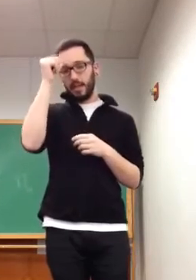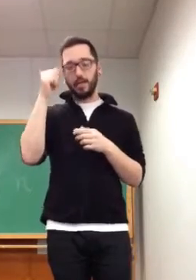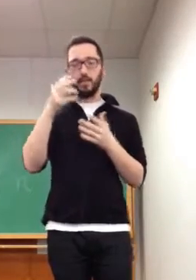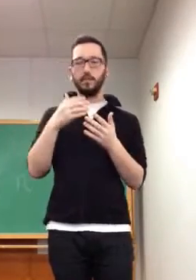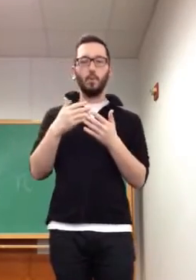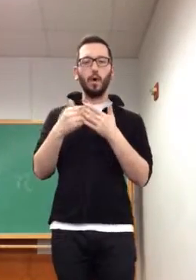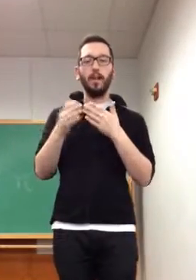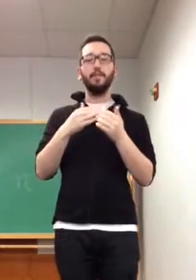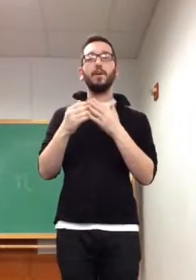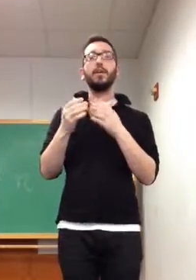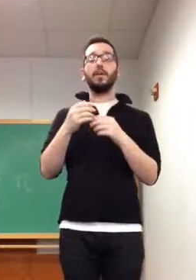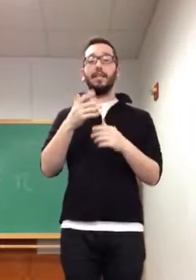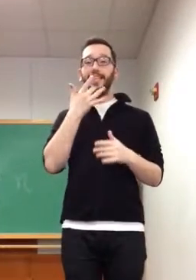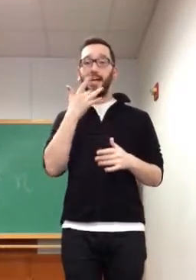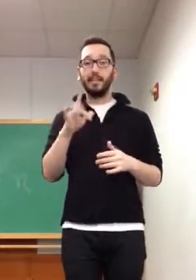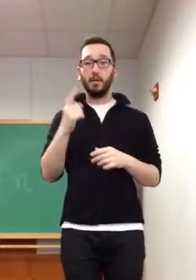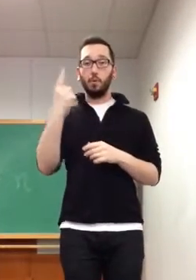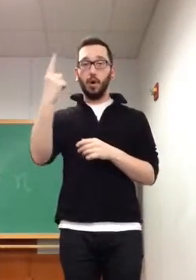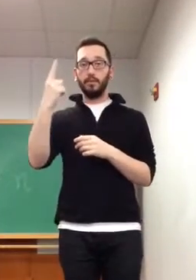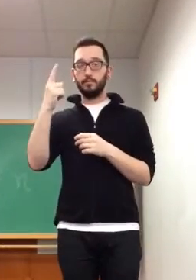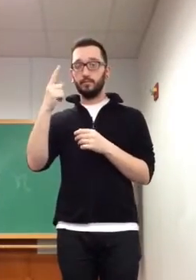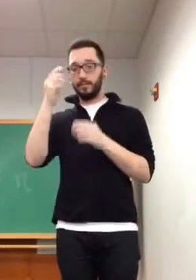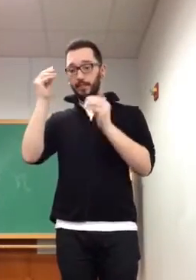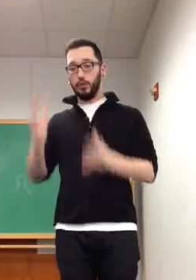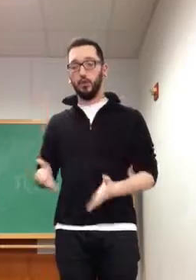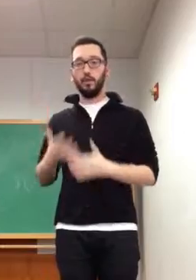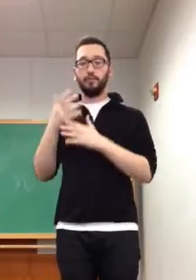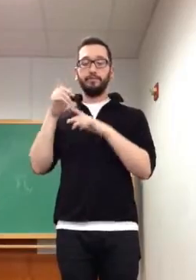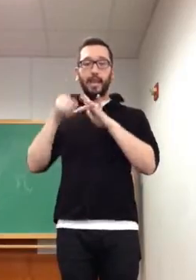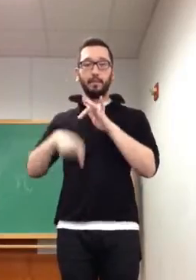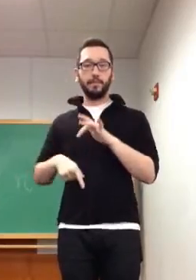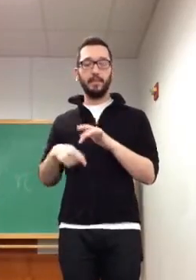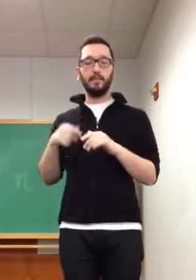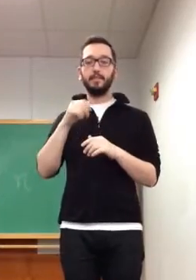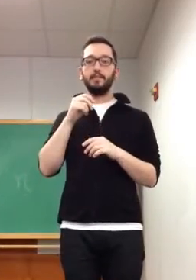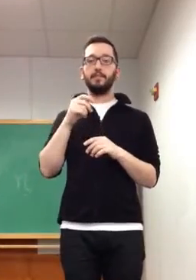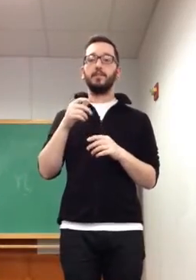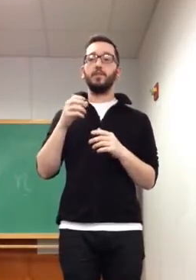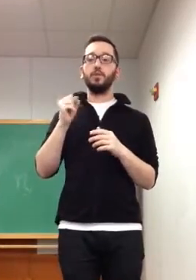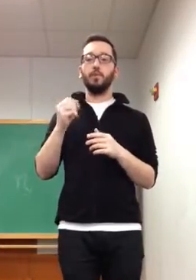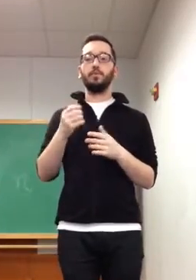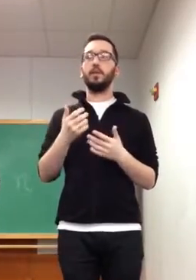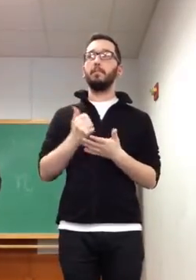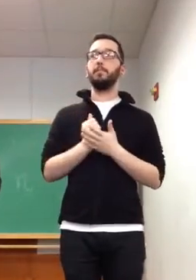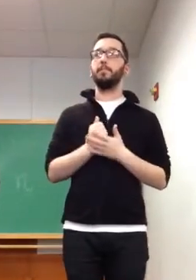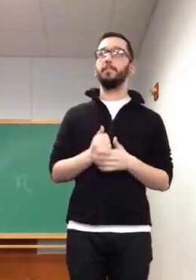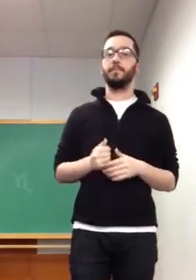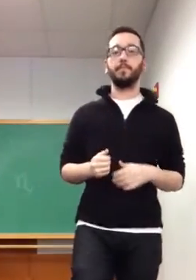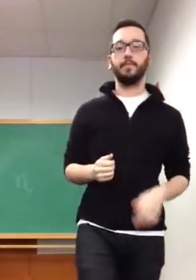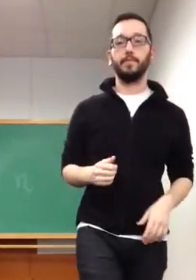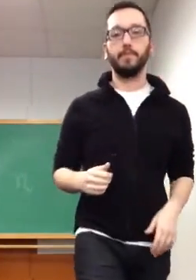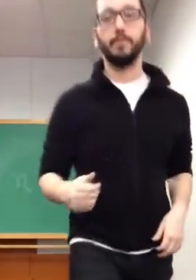going to give up any turf to the rest of us. That's good. rough.